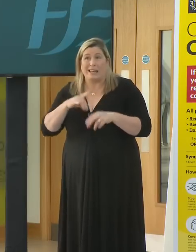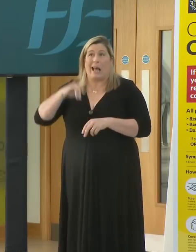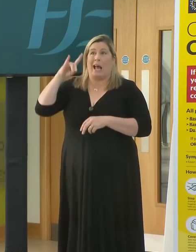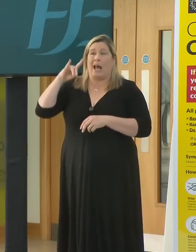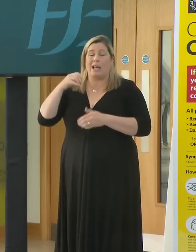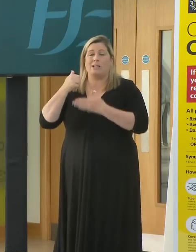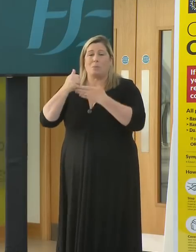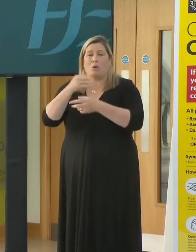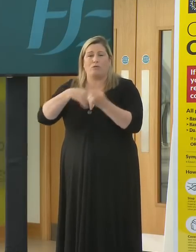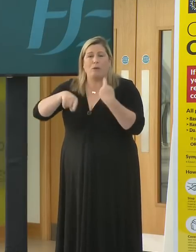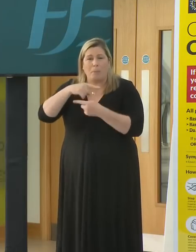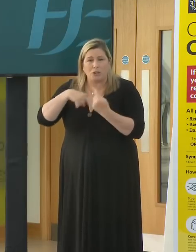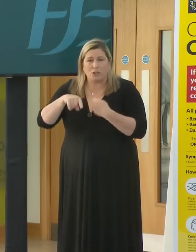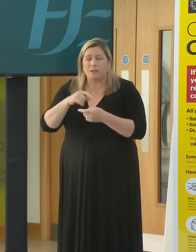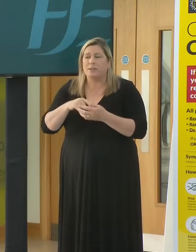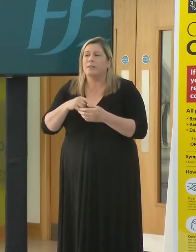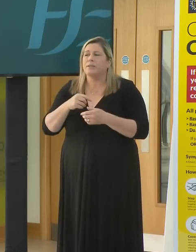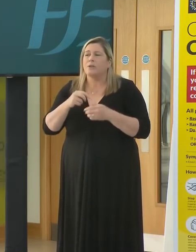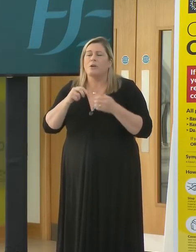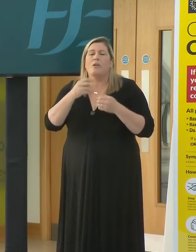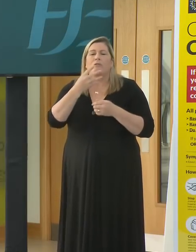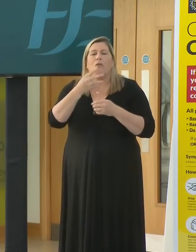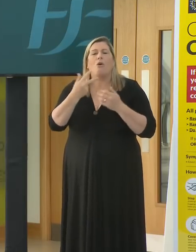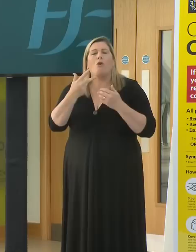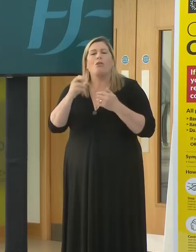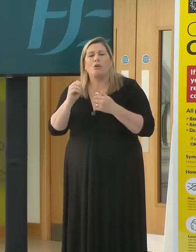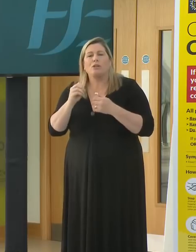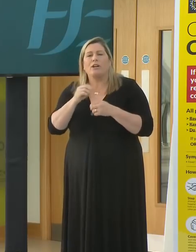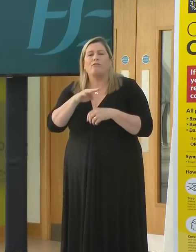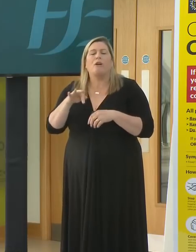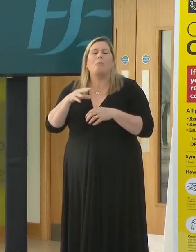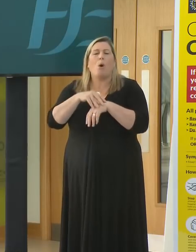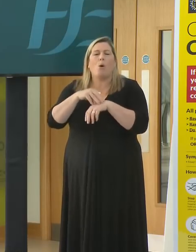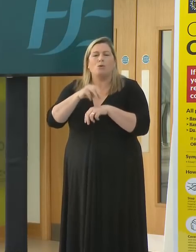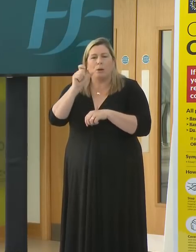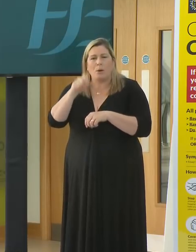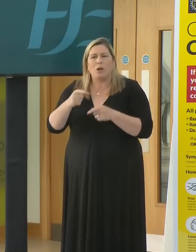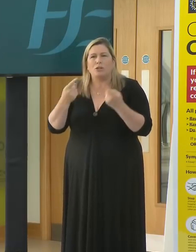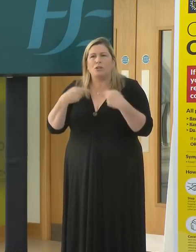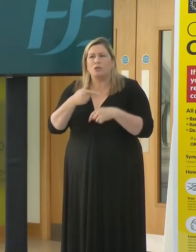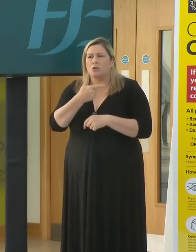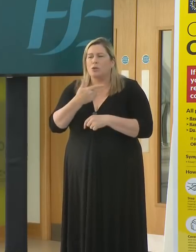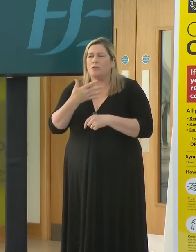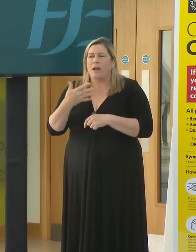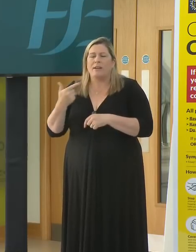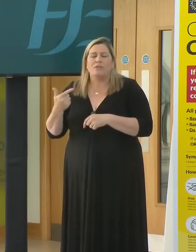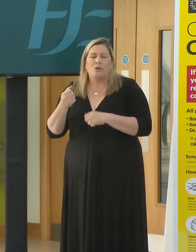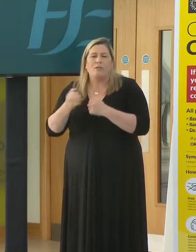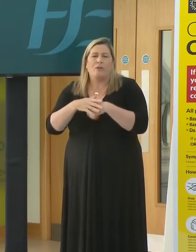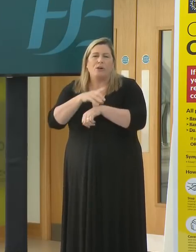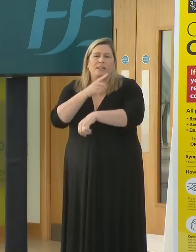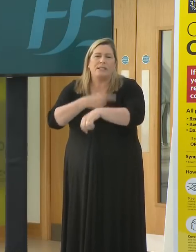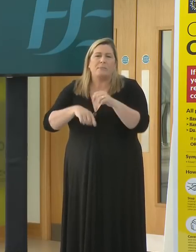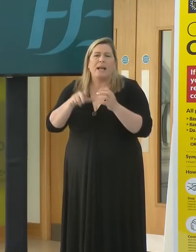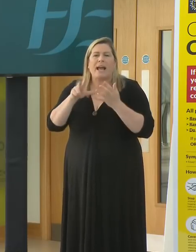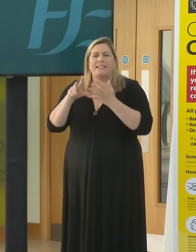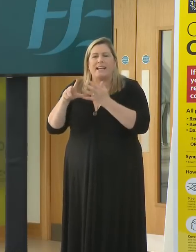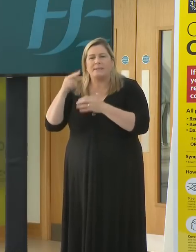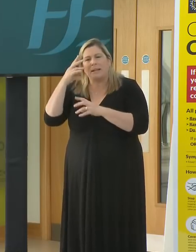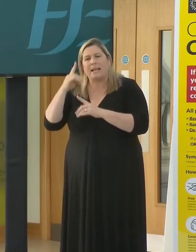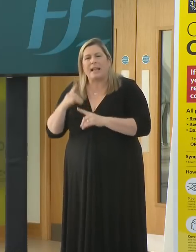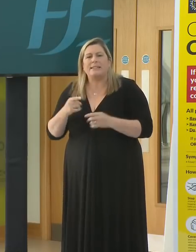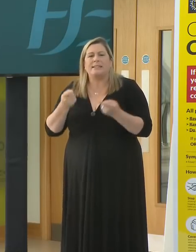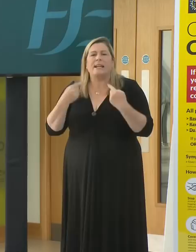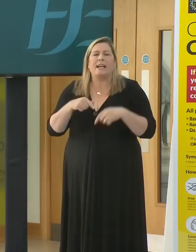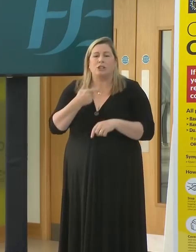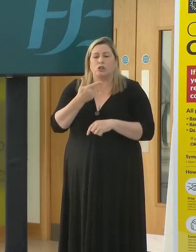The breakdown of that would be 430 in older persons facilities, 252 for disabilities, 88 for mental health and 82 others. So as